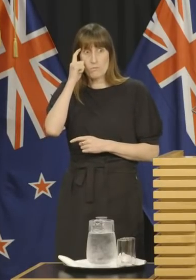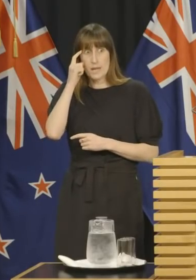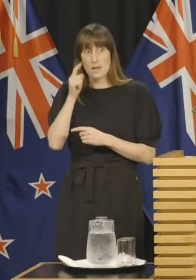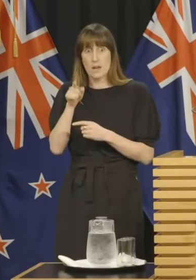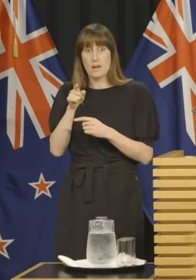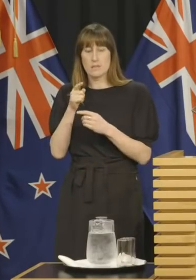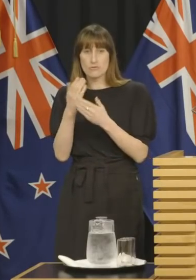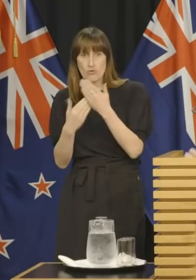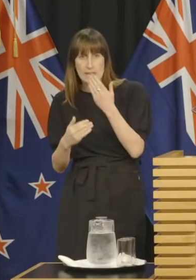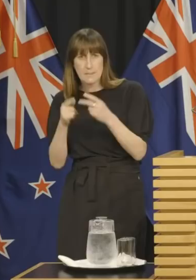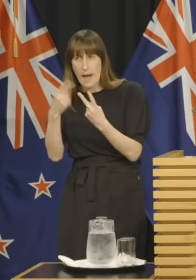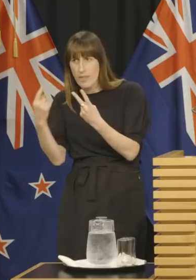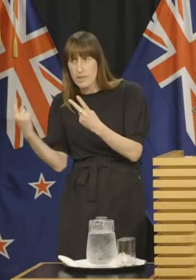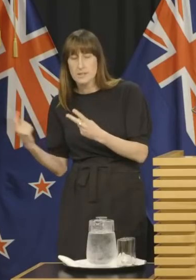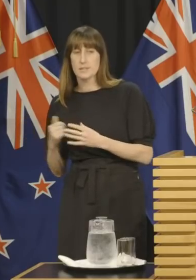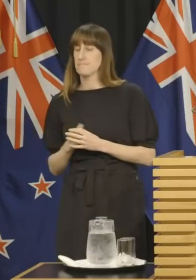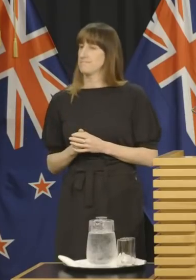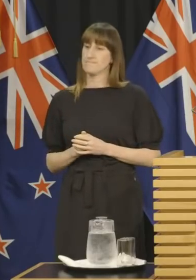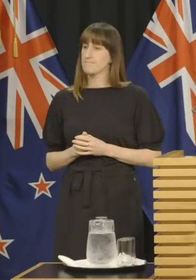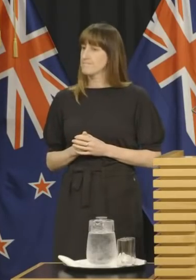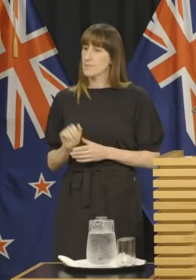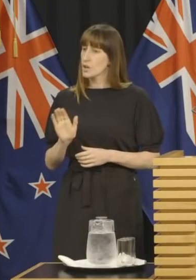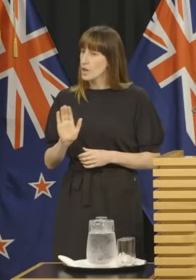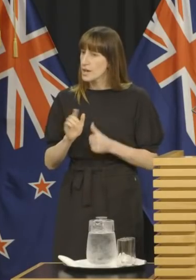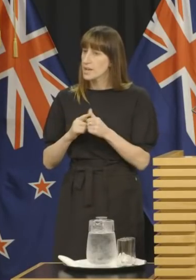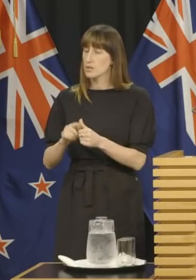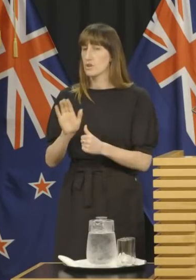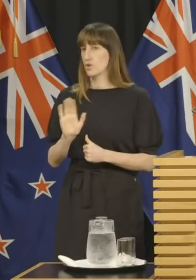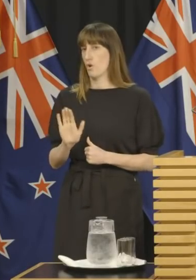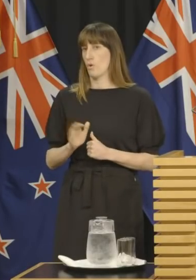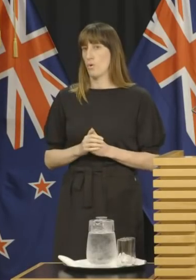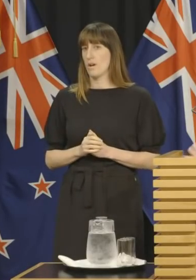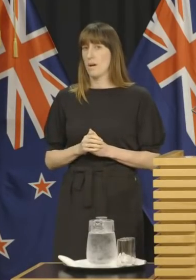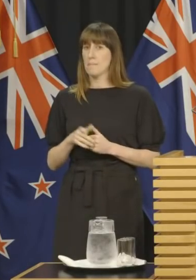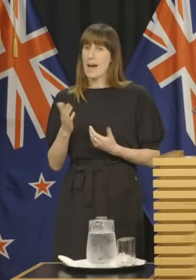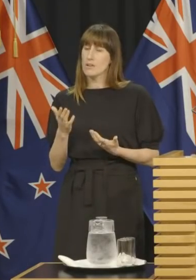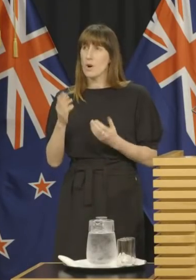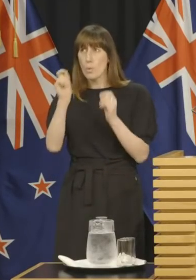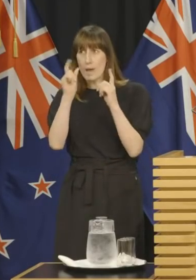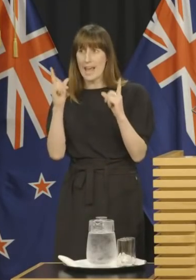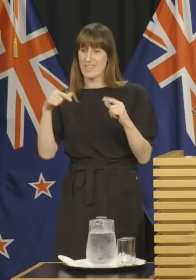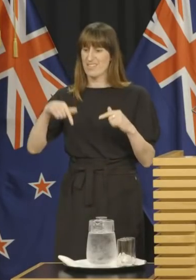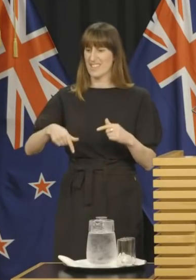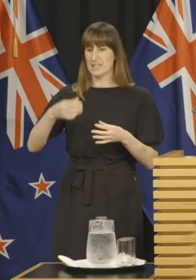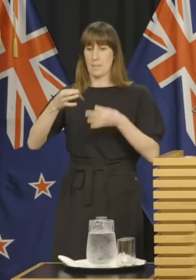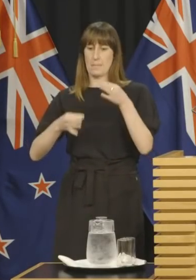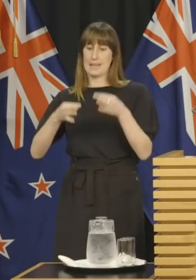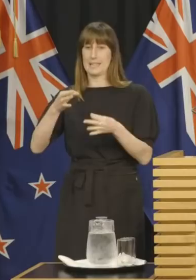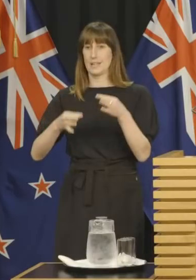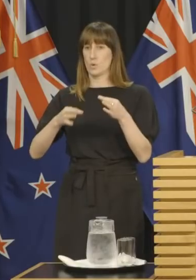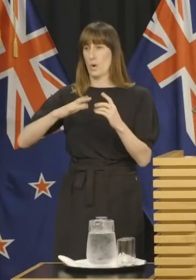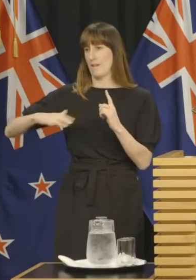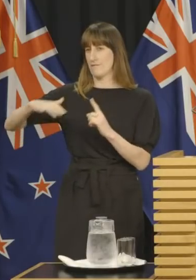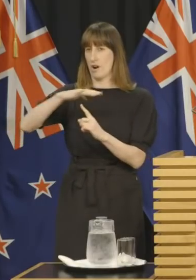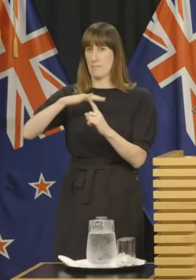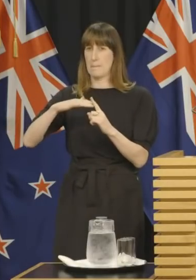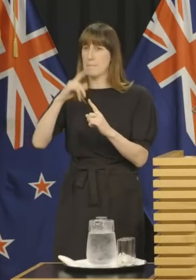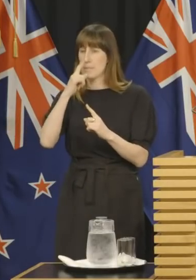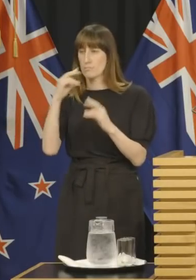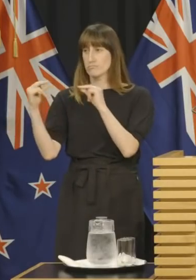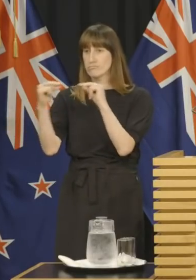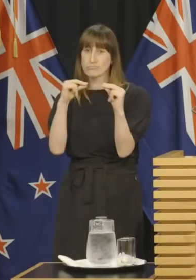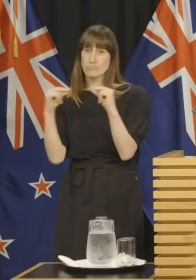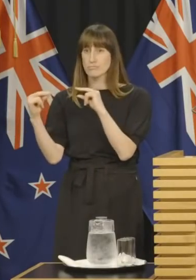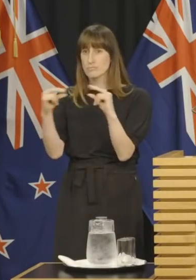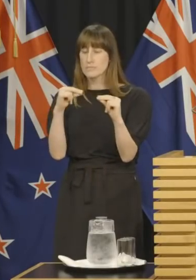say is that we do need to keep in mind in a political environment, we often hear rumours and hearsay that is very often incorrect.